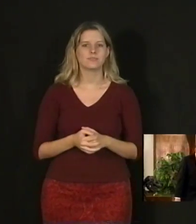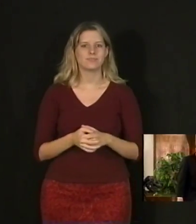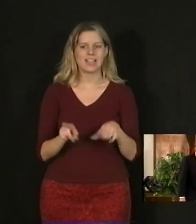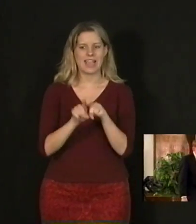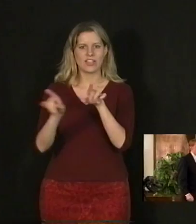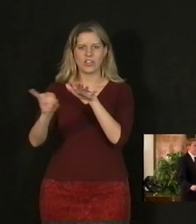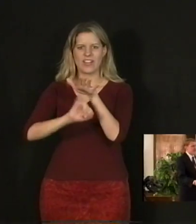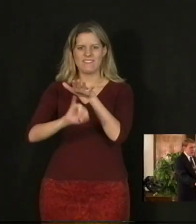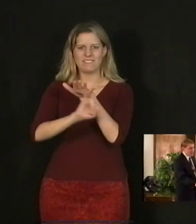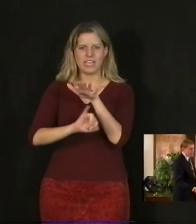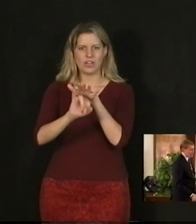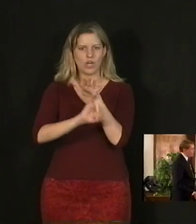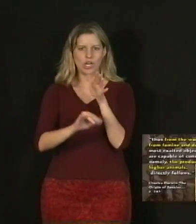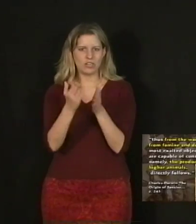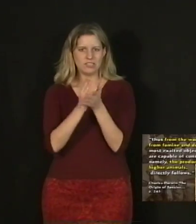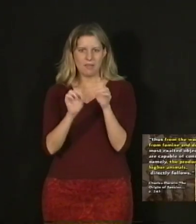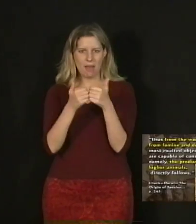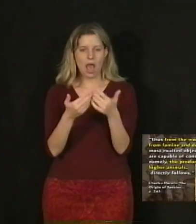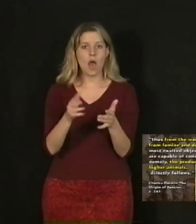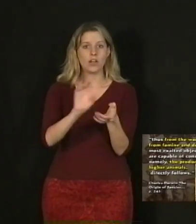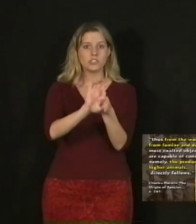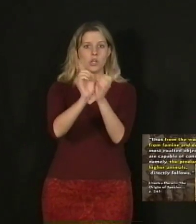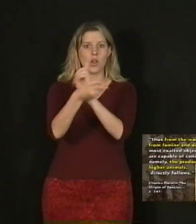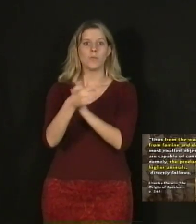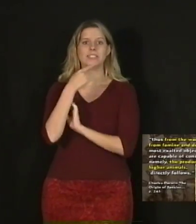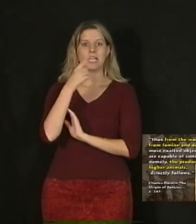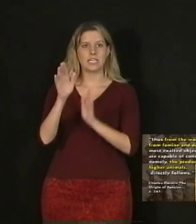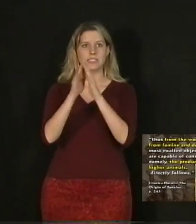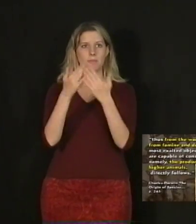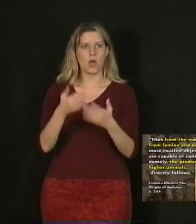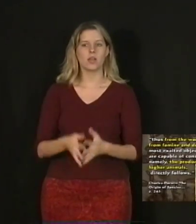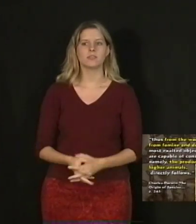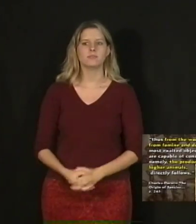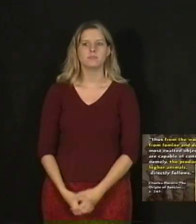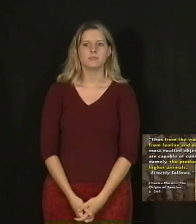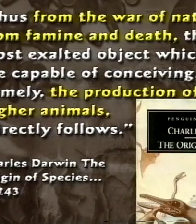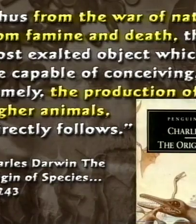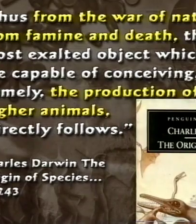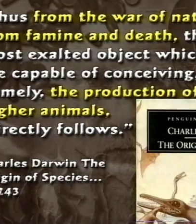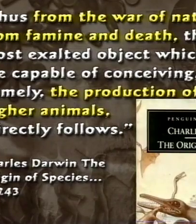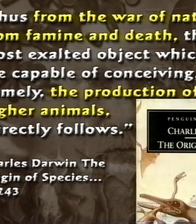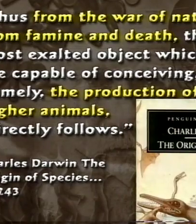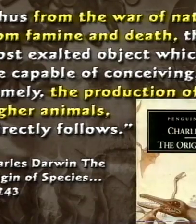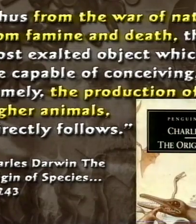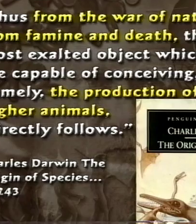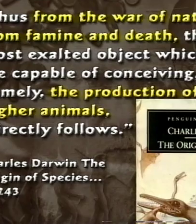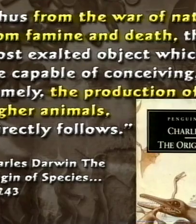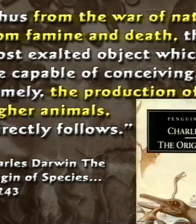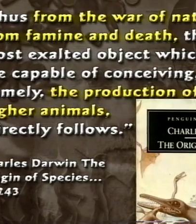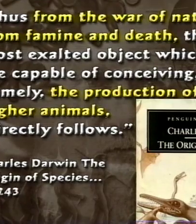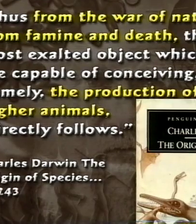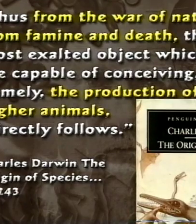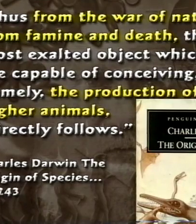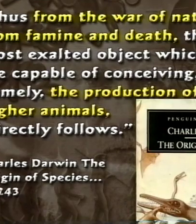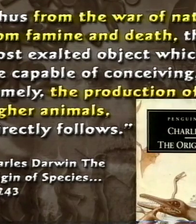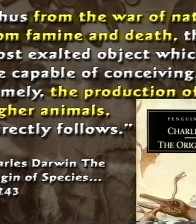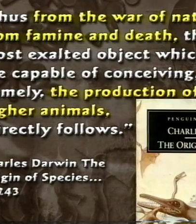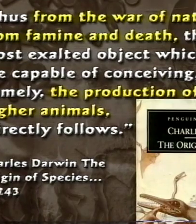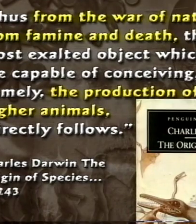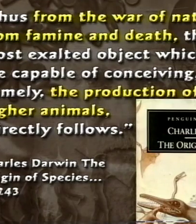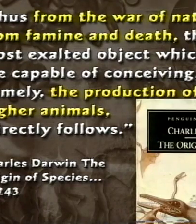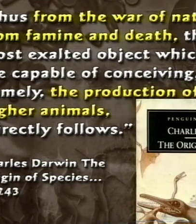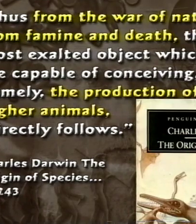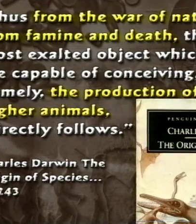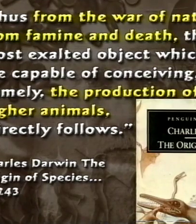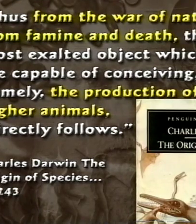somehow. Darwin said in his book, "Thus from the war of nature, from famine and death, the most exalted object we are capable of conceiving,